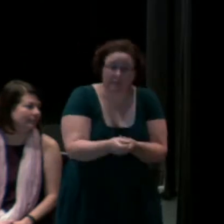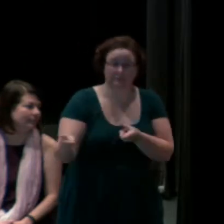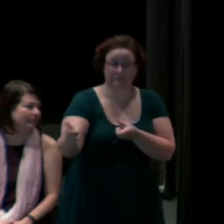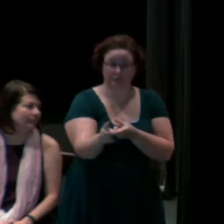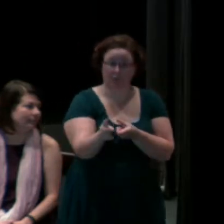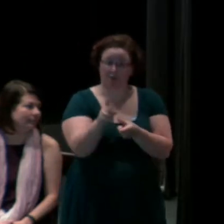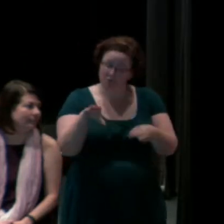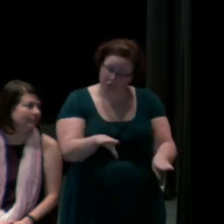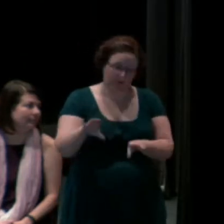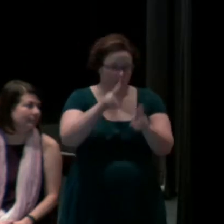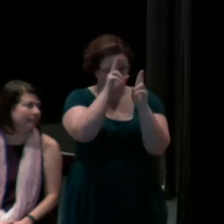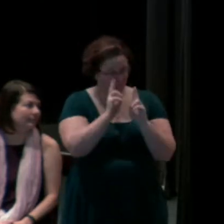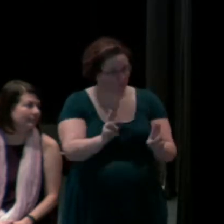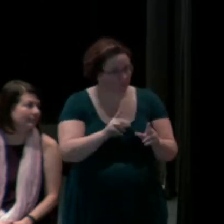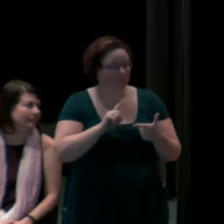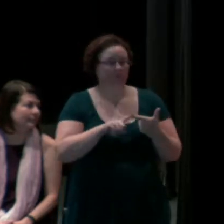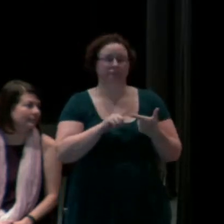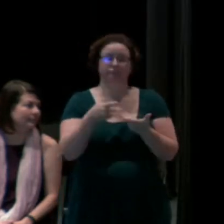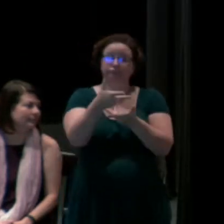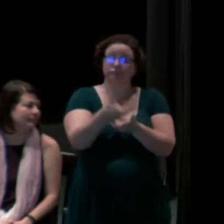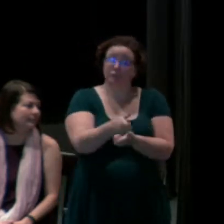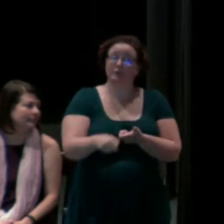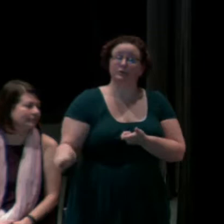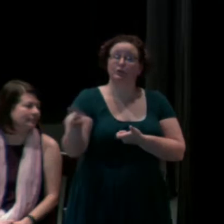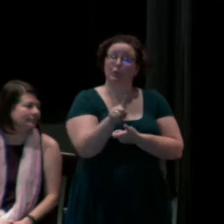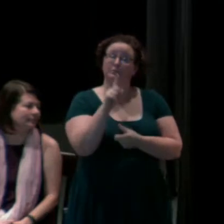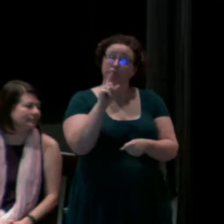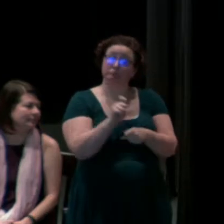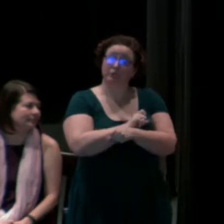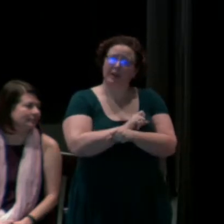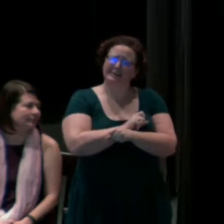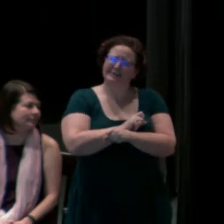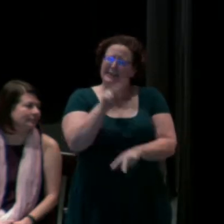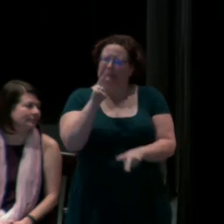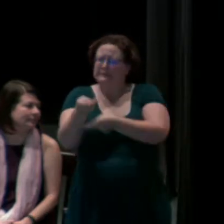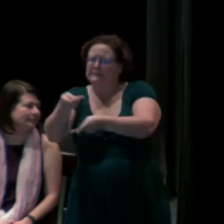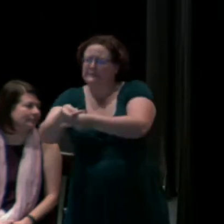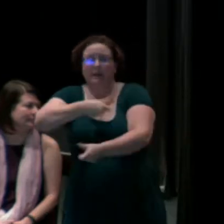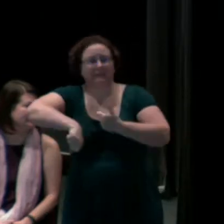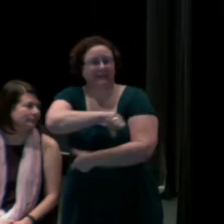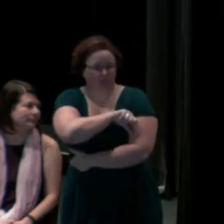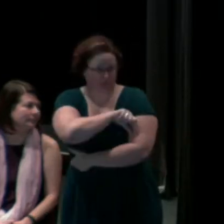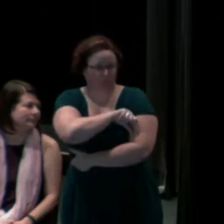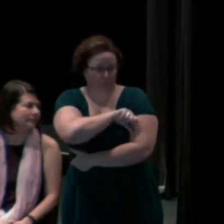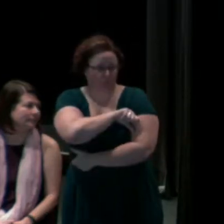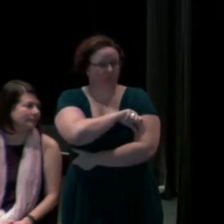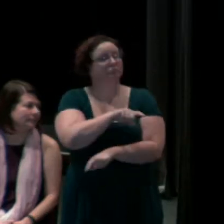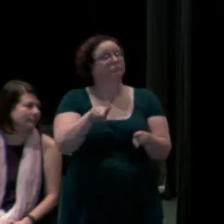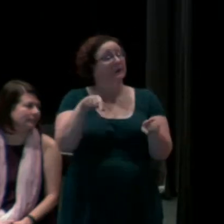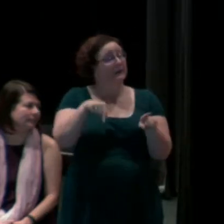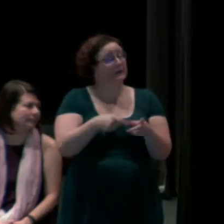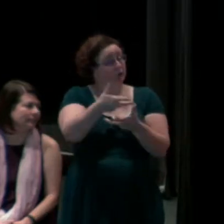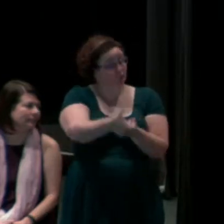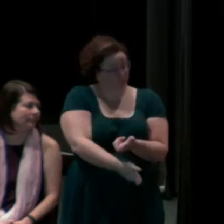to act honorably. Trust in you to actually watch out for each other. And this is a trust